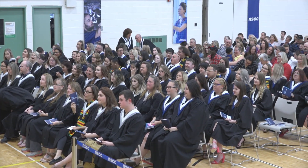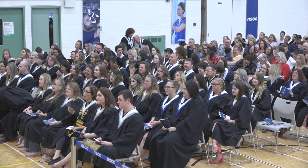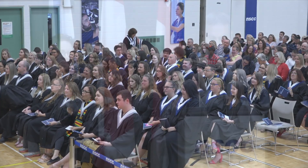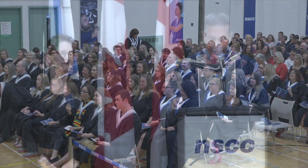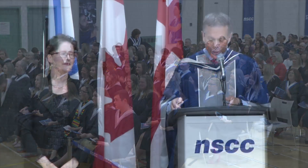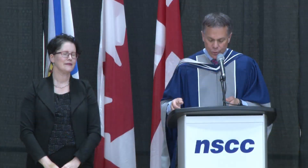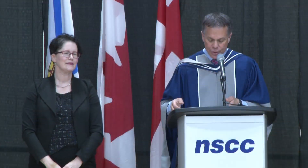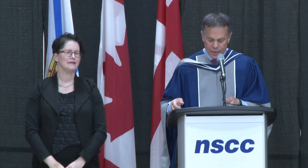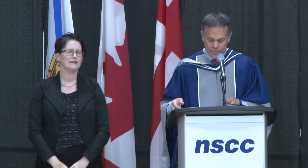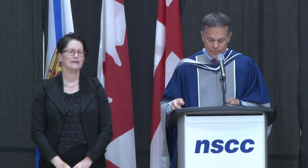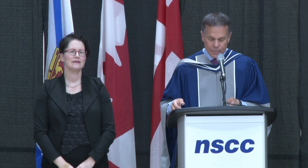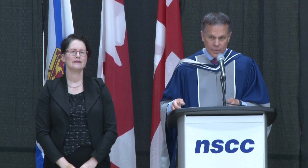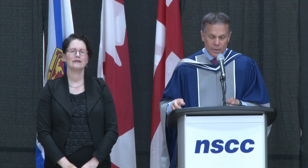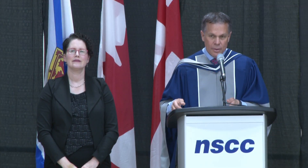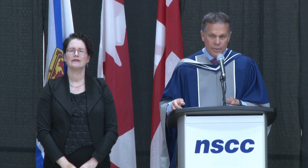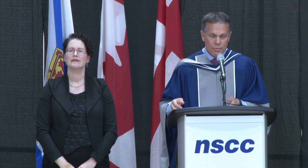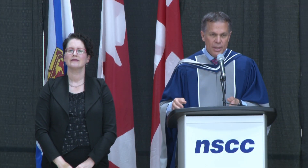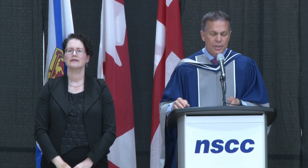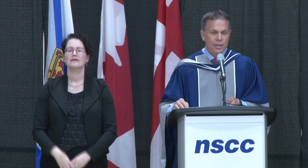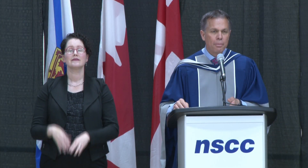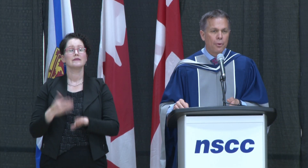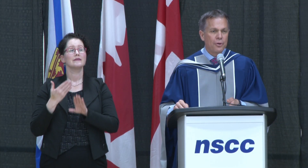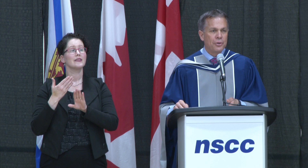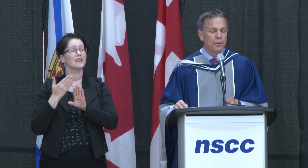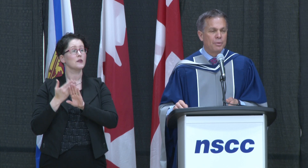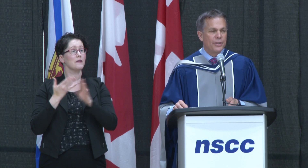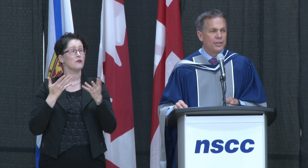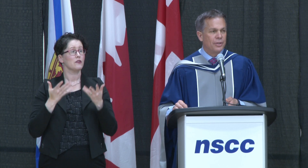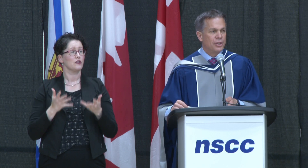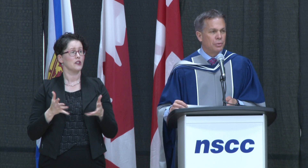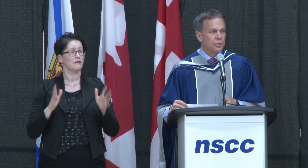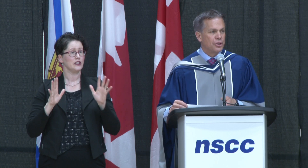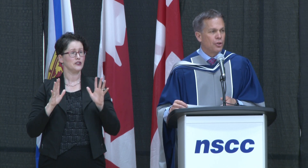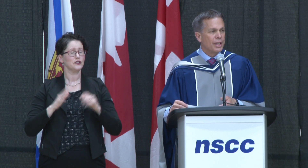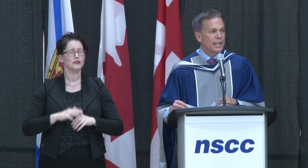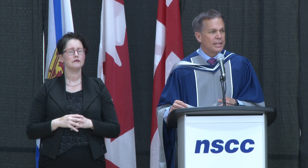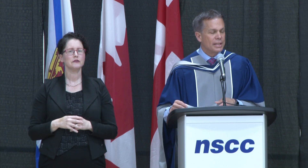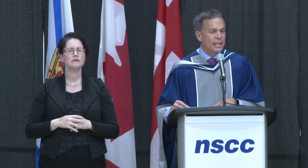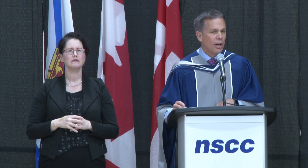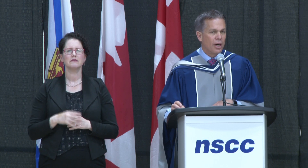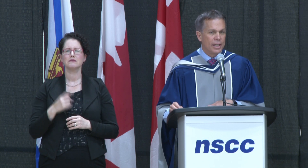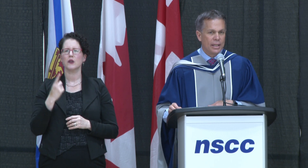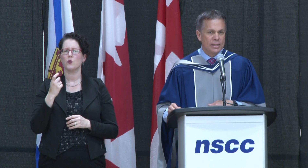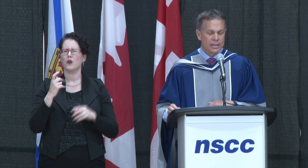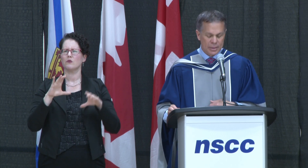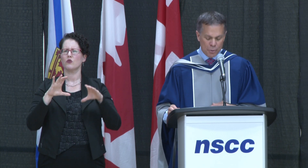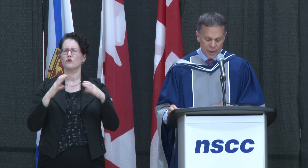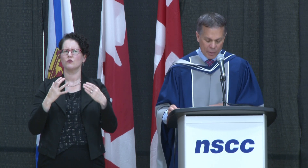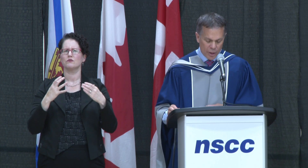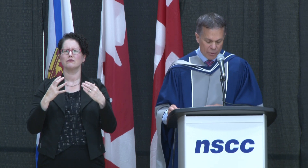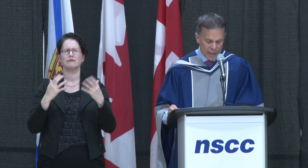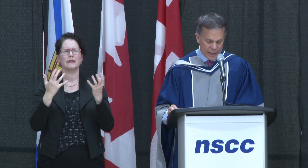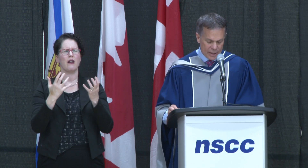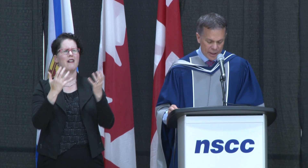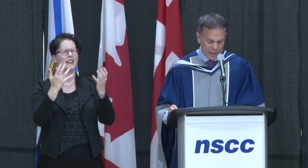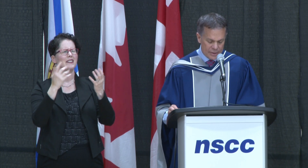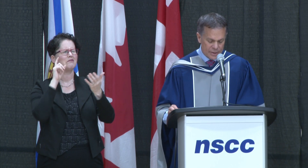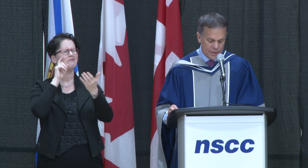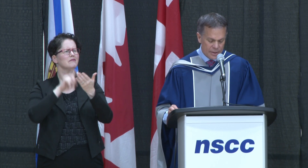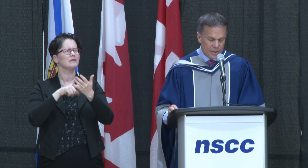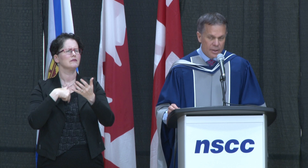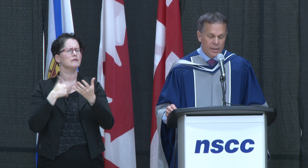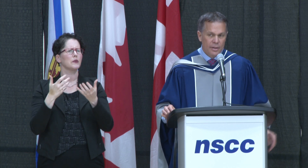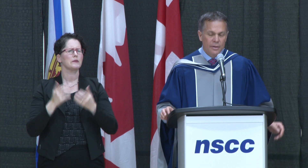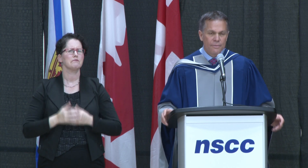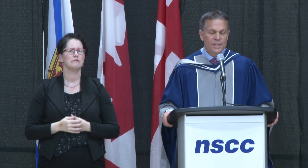And before I conclude, there's one other important group of individuals joining us in the audience this morning that I want to